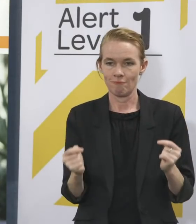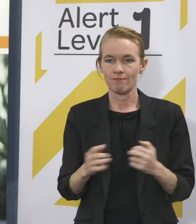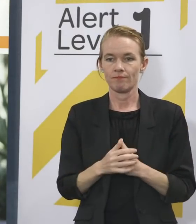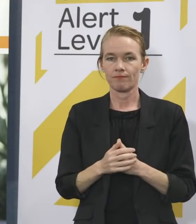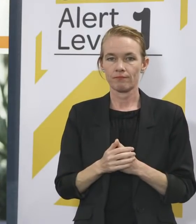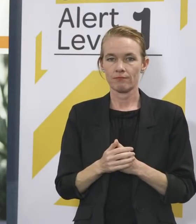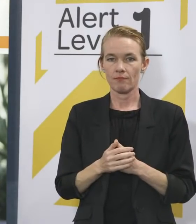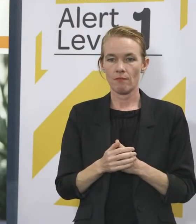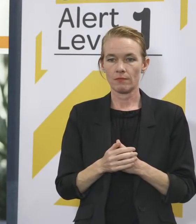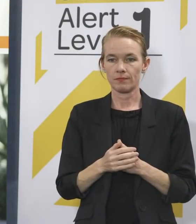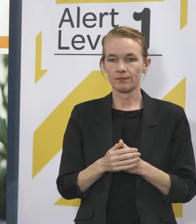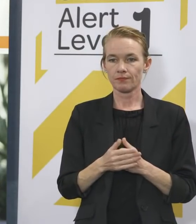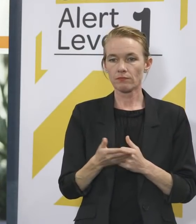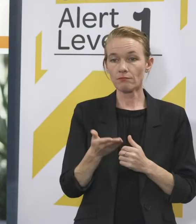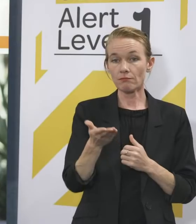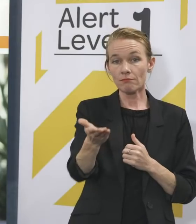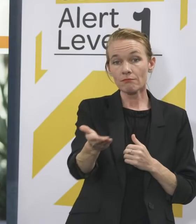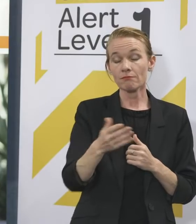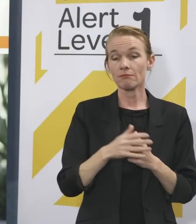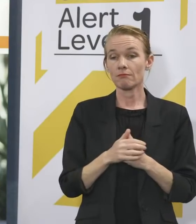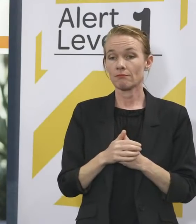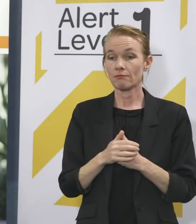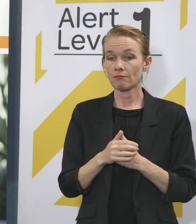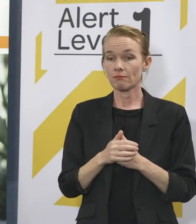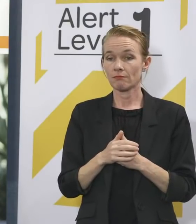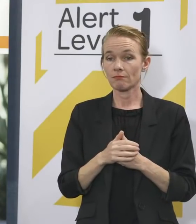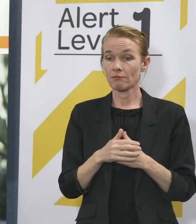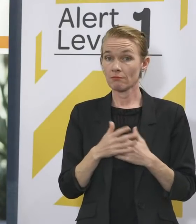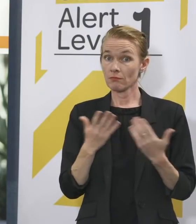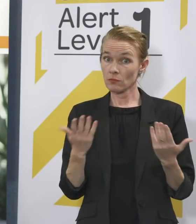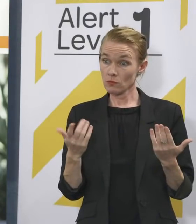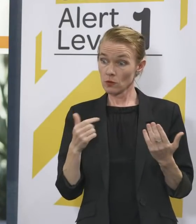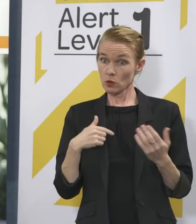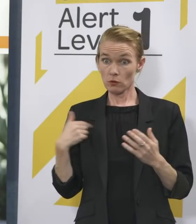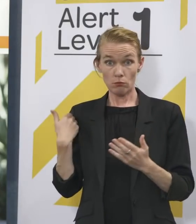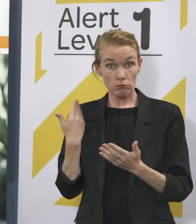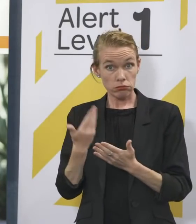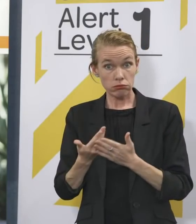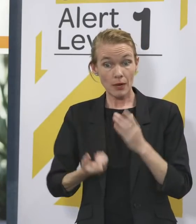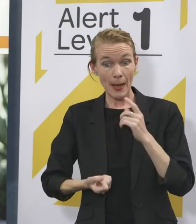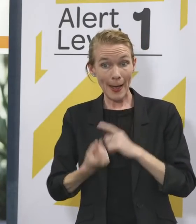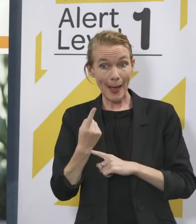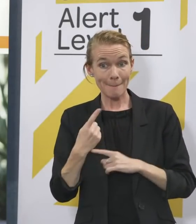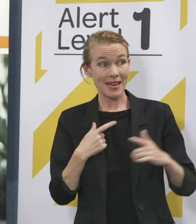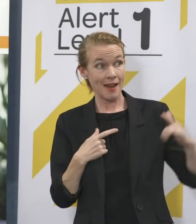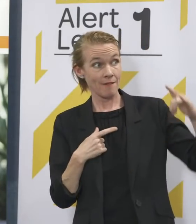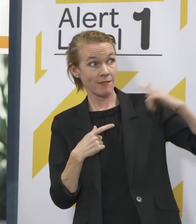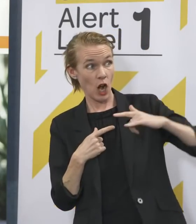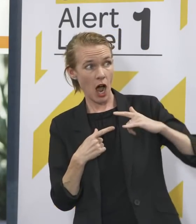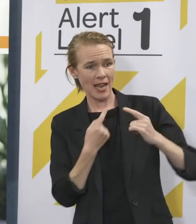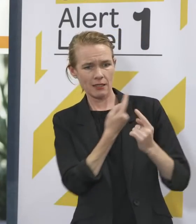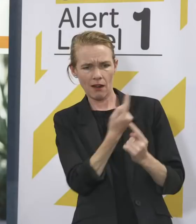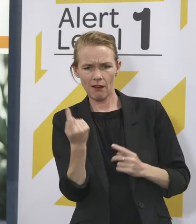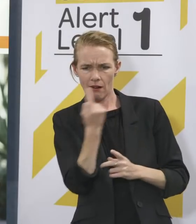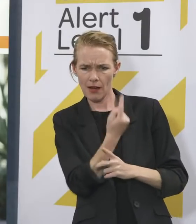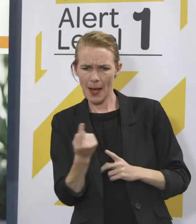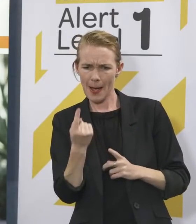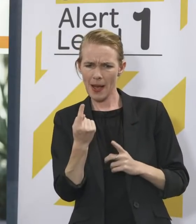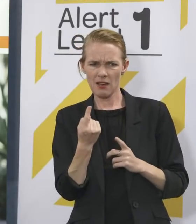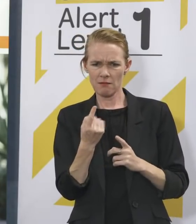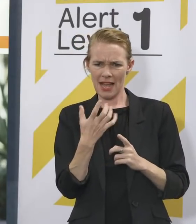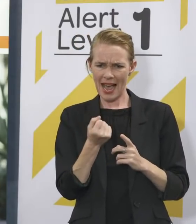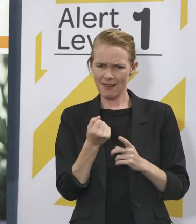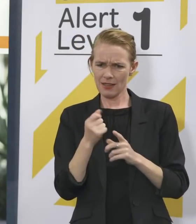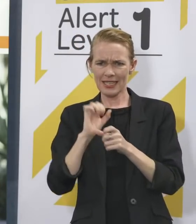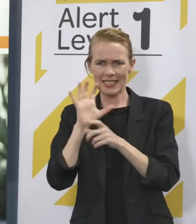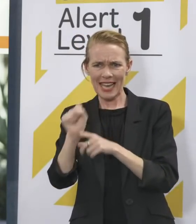cases from the same flight, and it's unclear whether they were caught on the flight or caught in different countries. Is something like genome sequencing being used to help